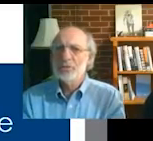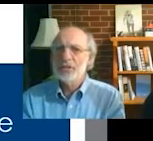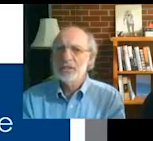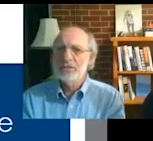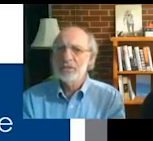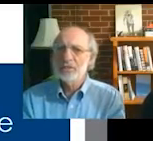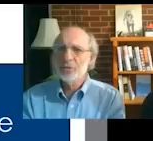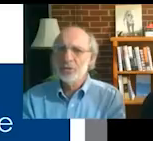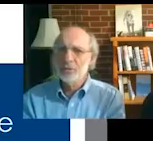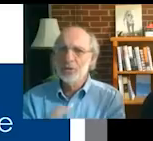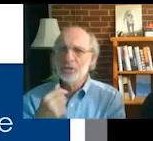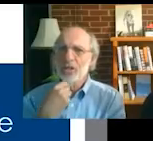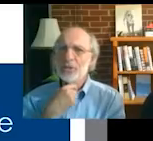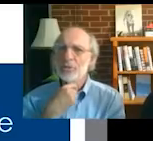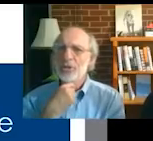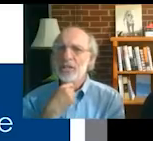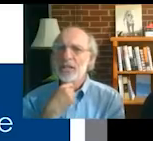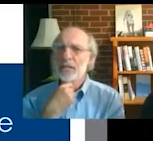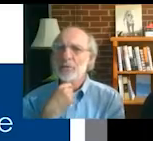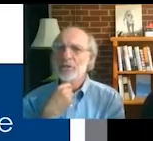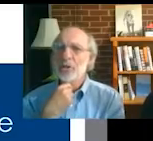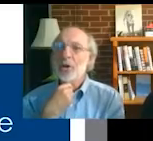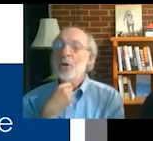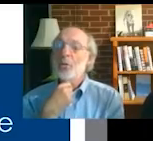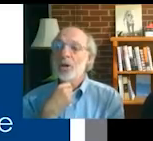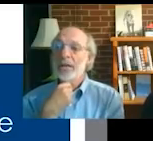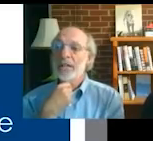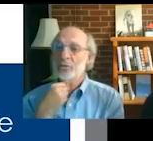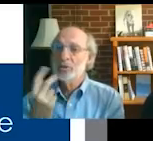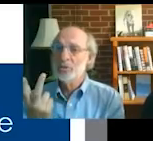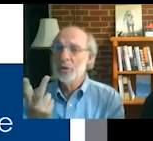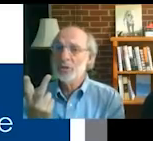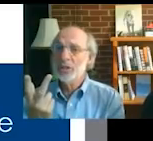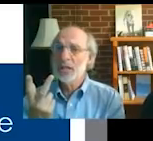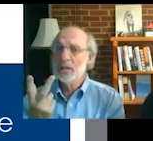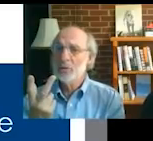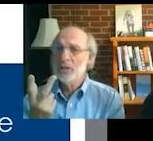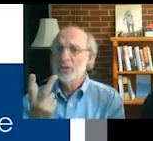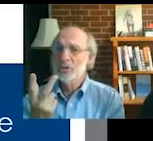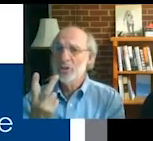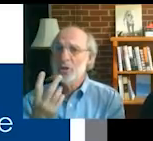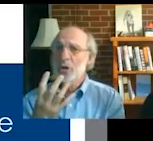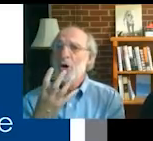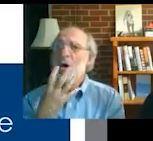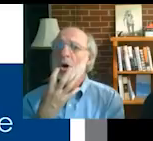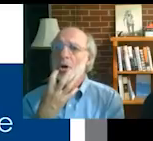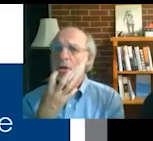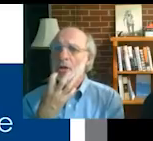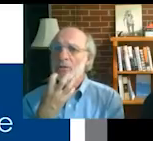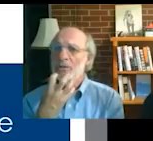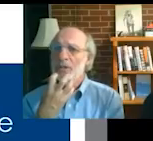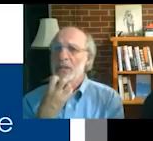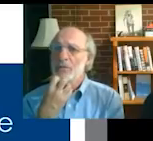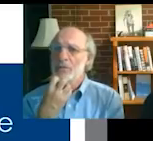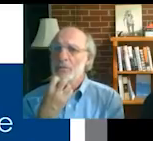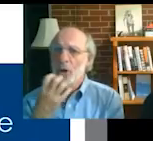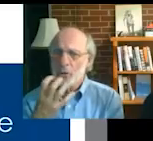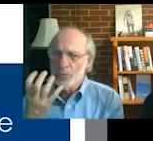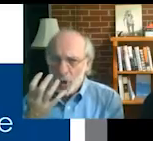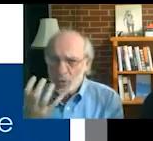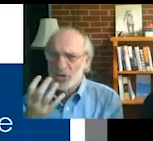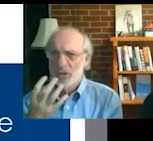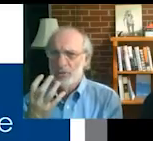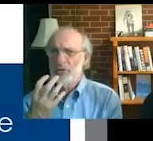are completely visible to the person I'm communicating with. Whereas with spoken language, all of the,